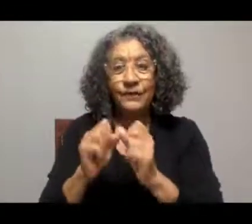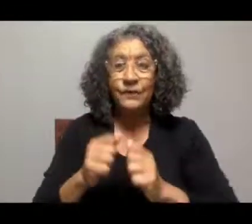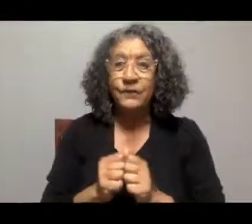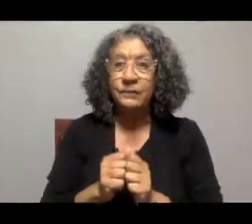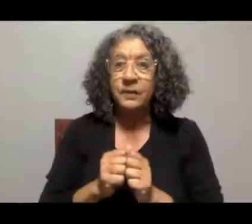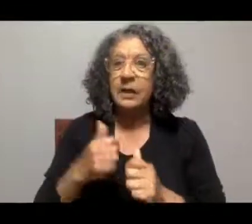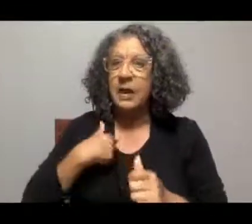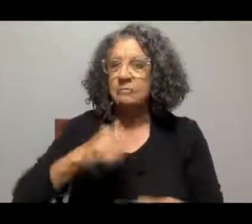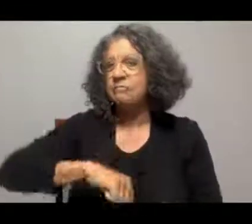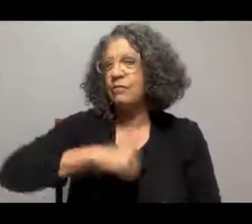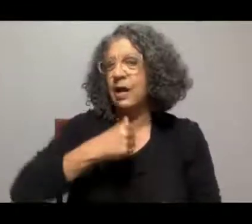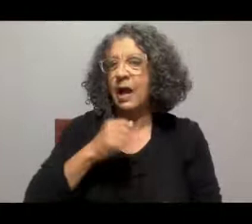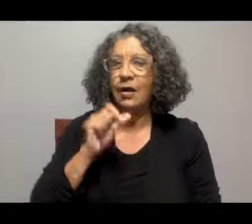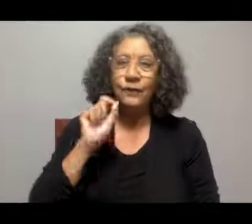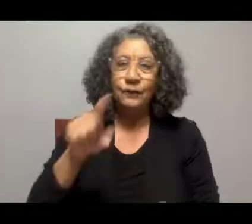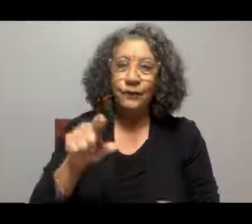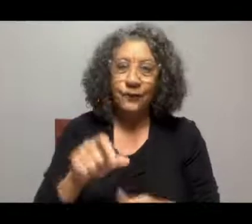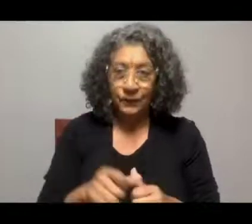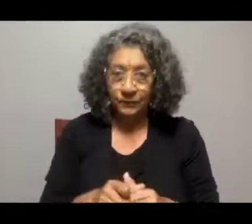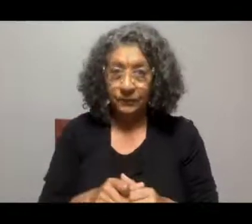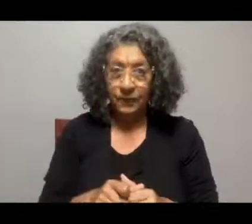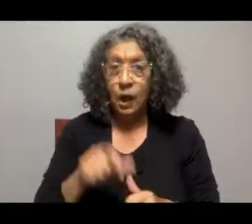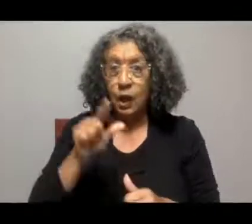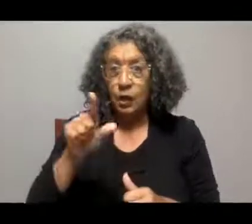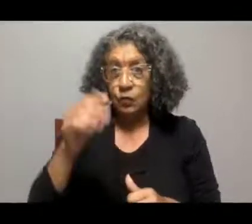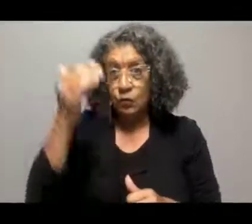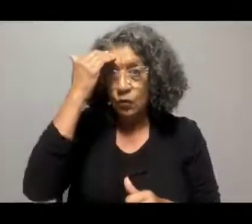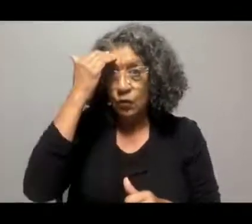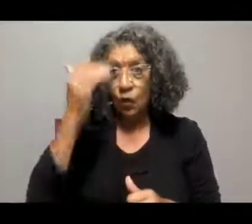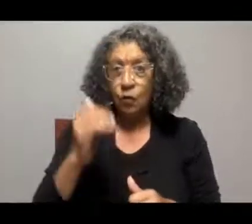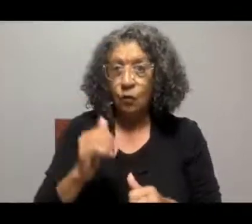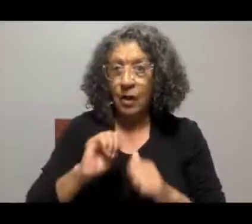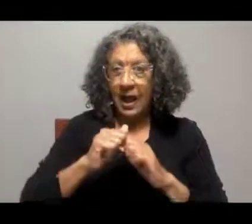Congratulations, you got a job interview. I'm proud of you.